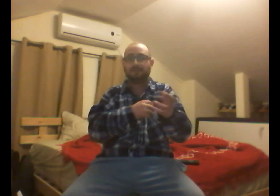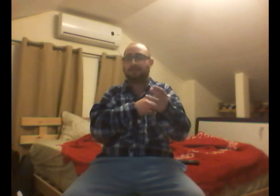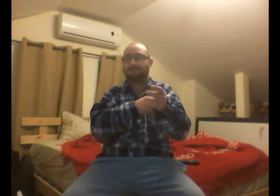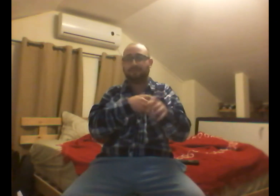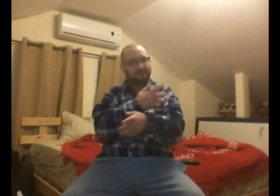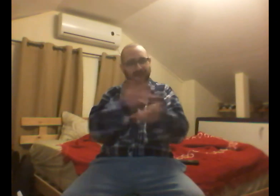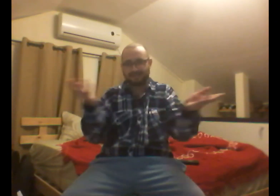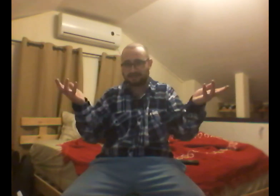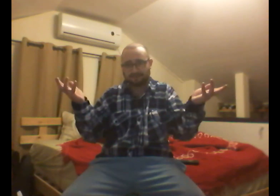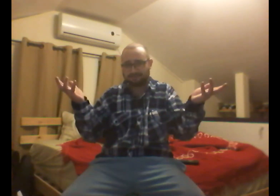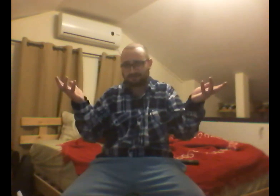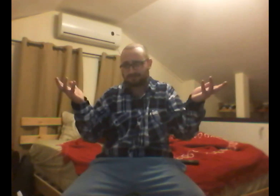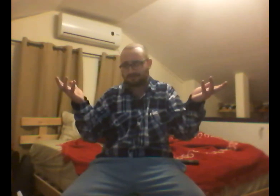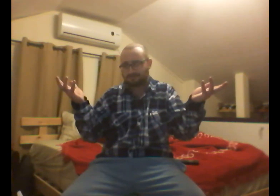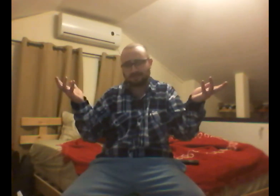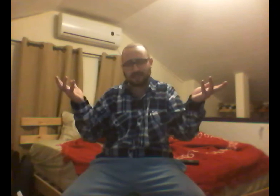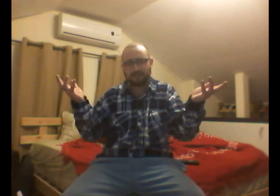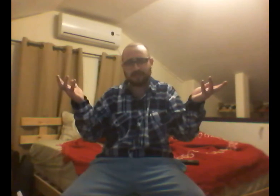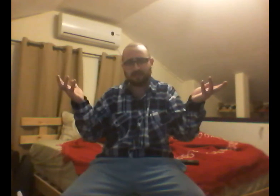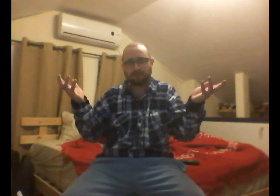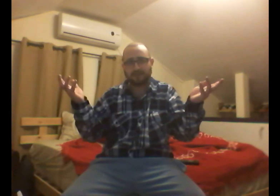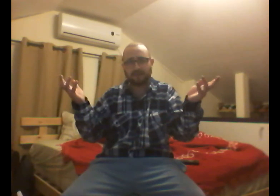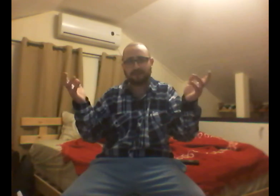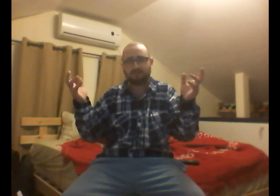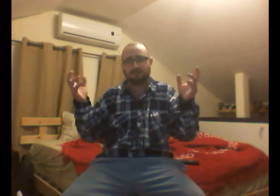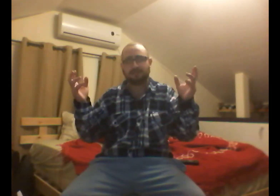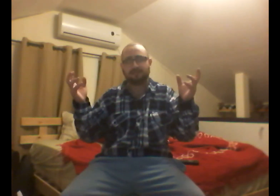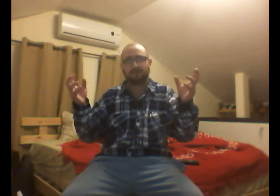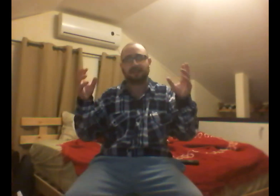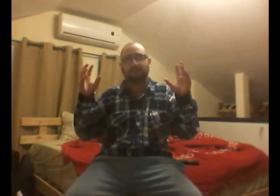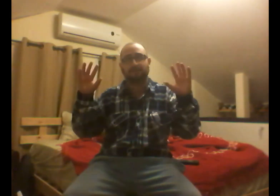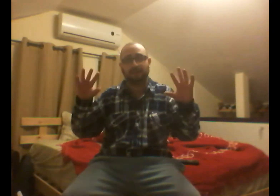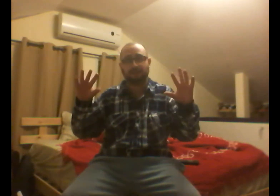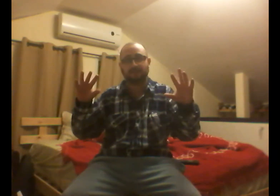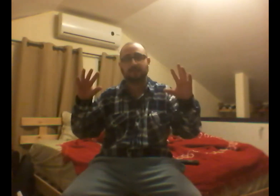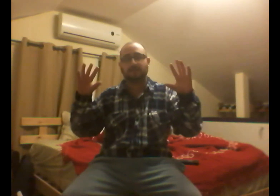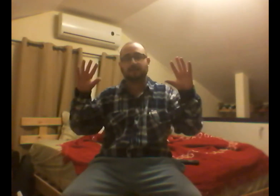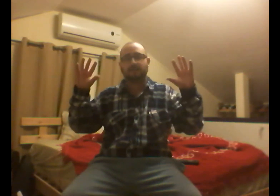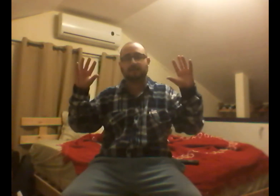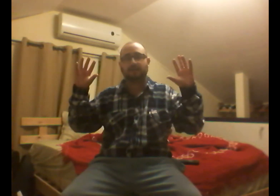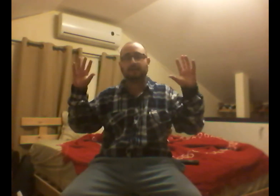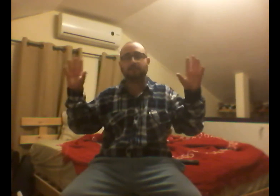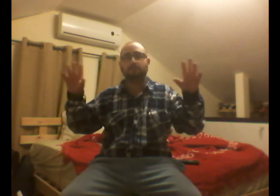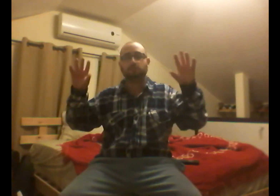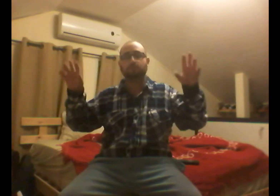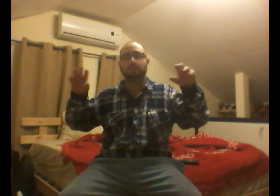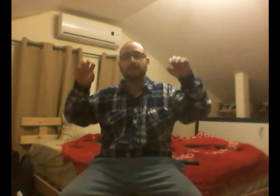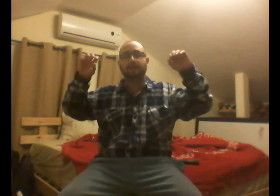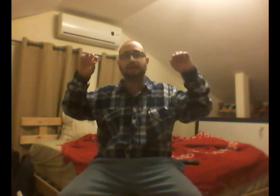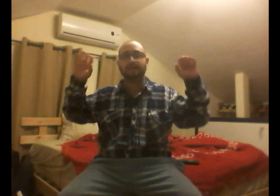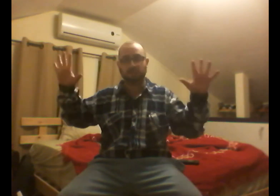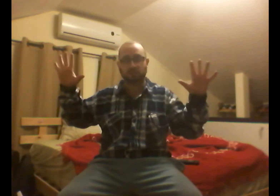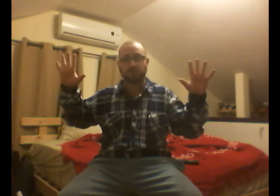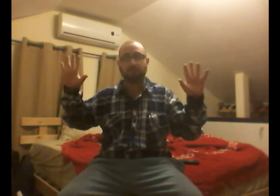but that's neither here nor there. It still kind of felt evil Superman-ish,